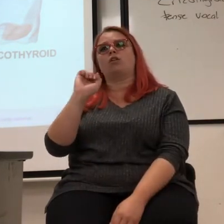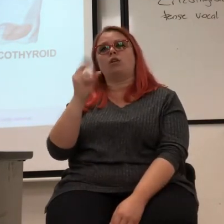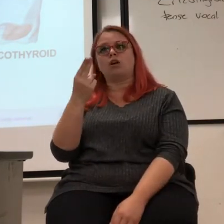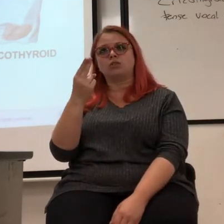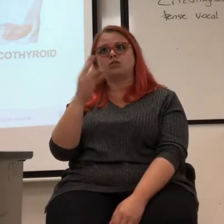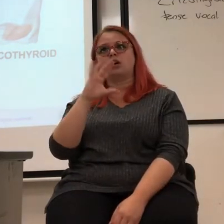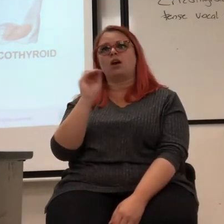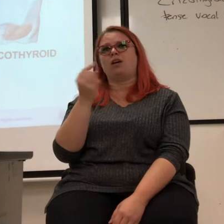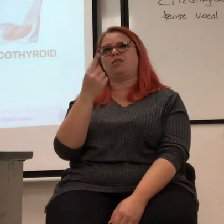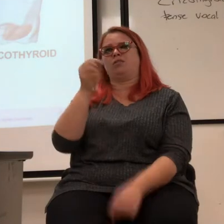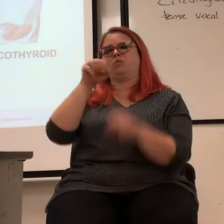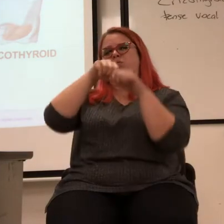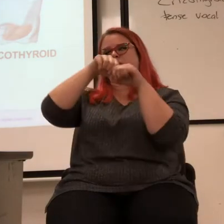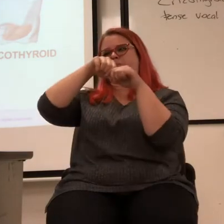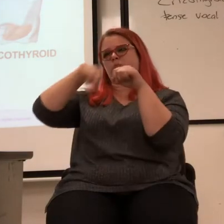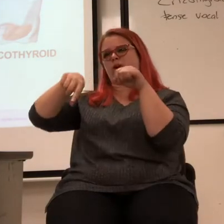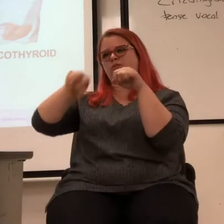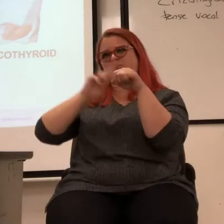on the right side